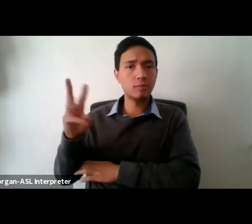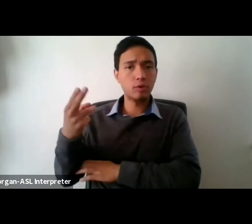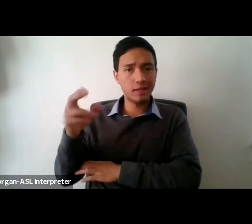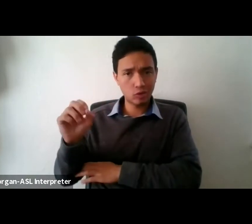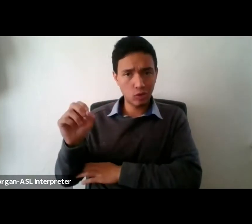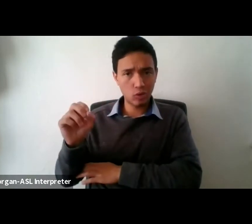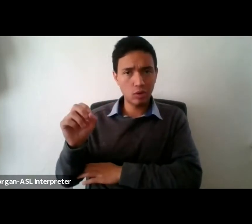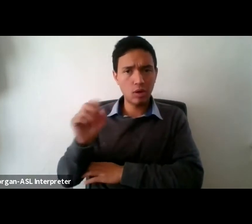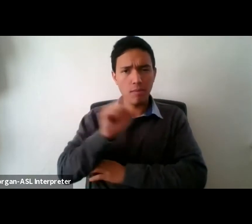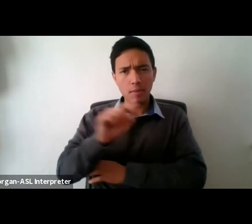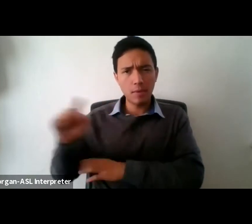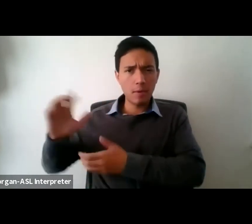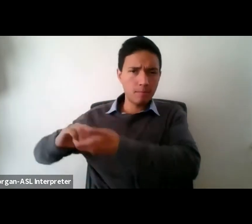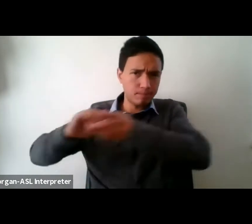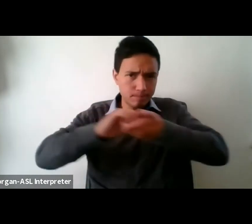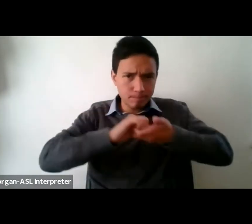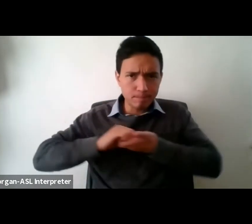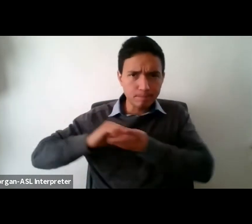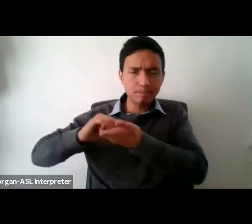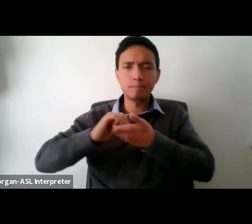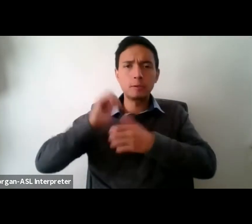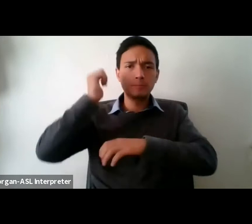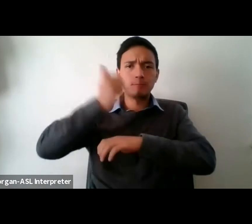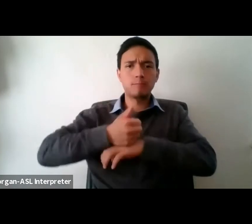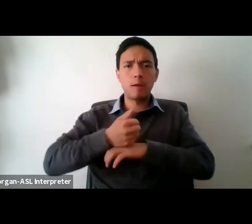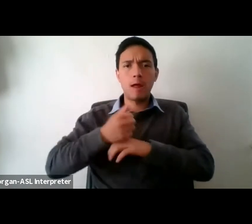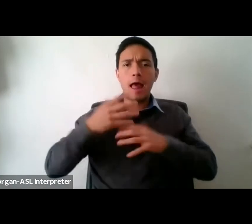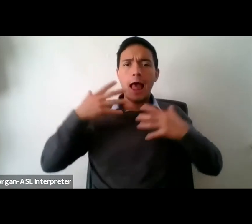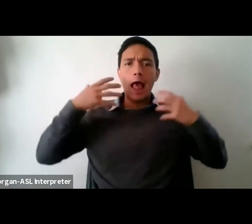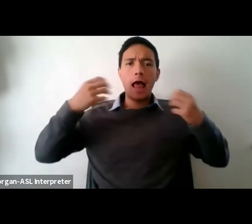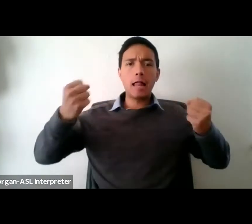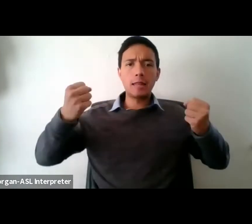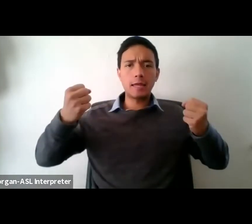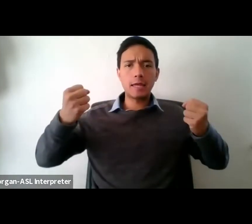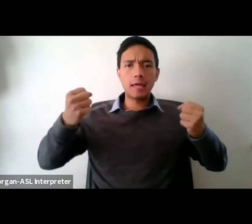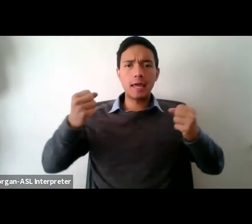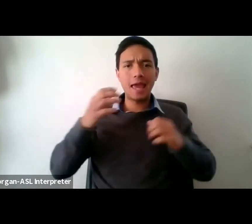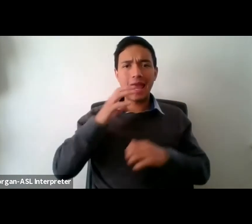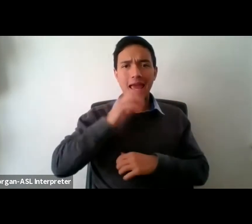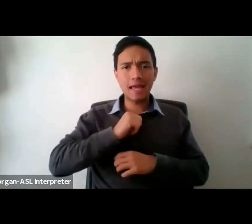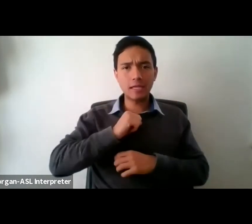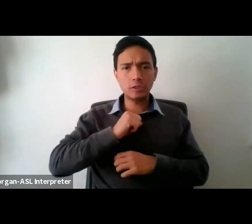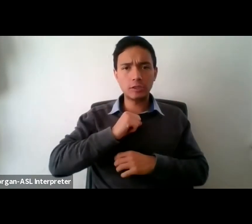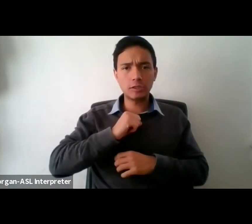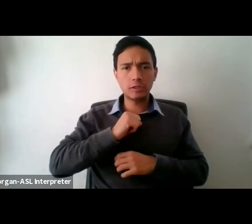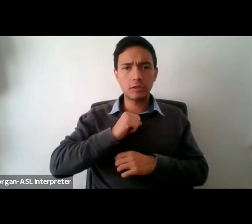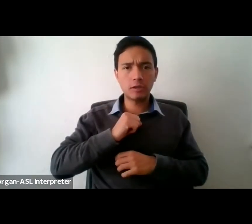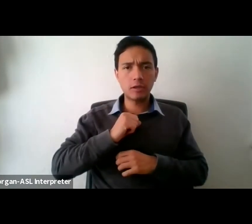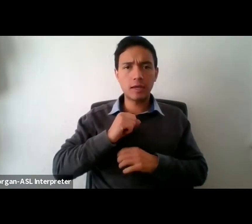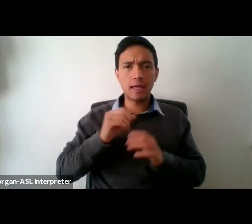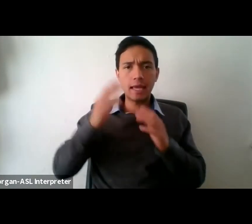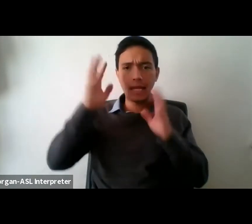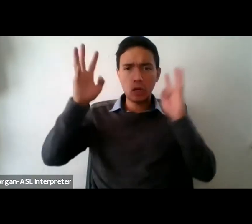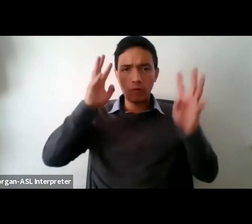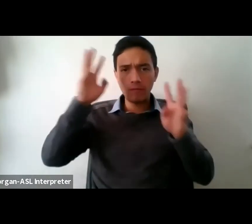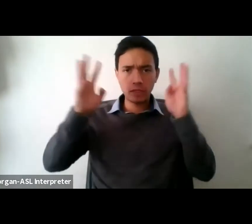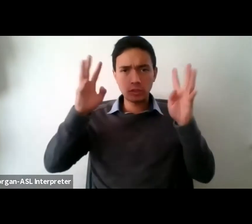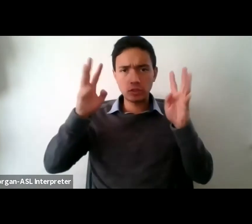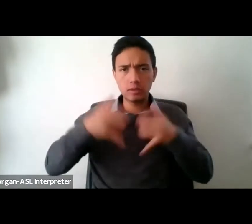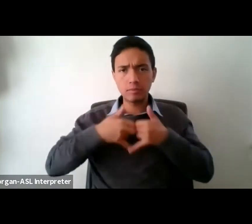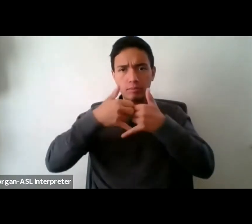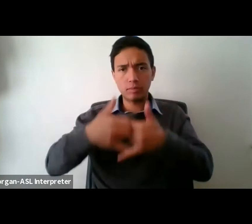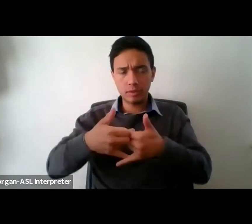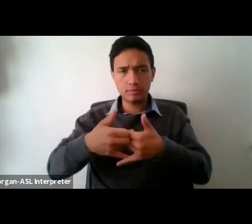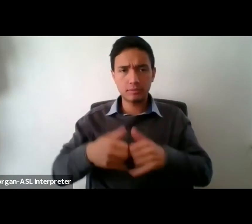first ever Healthy Aging Innovation Prize, which was awarded to the most